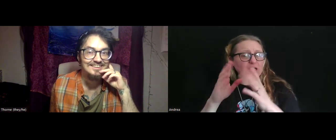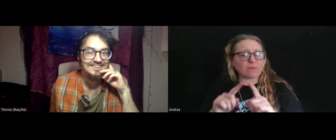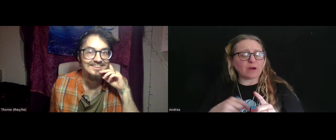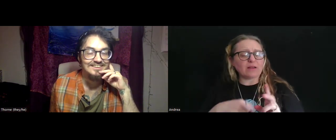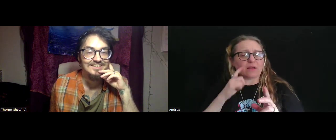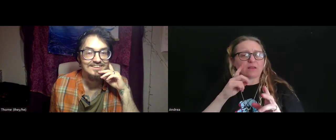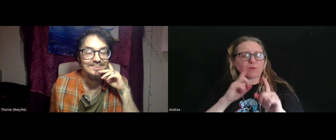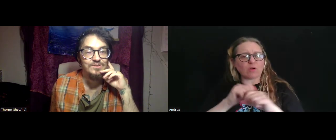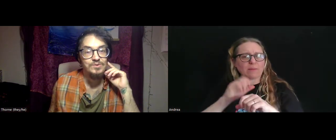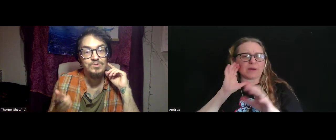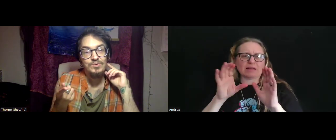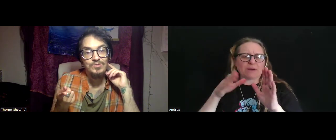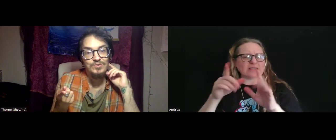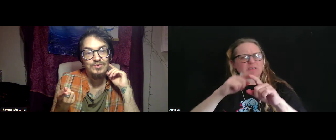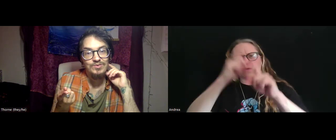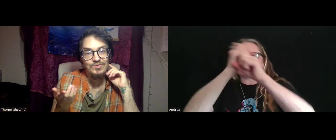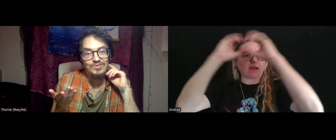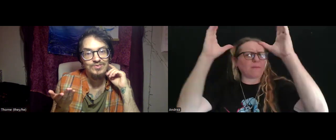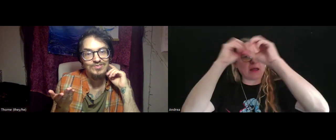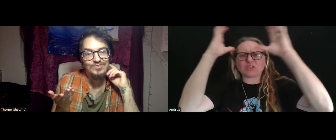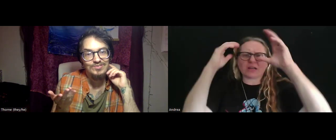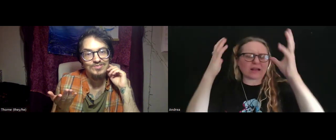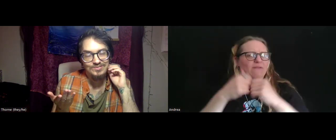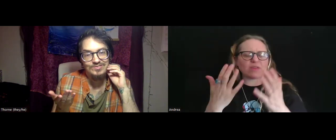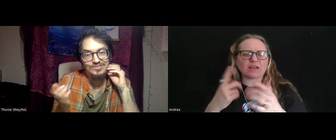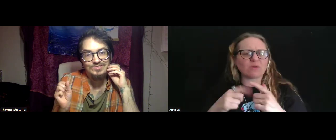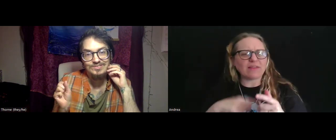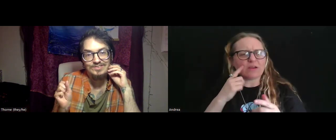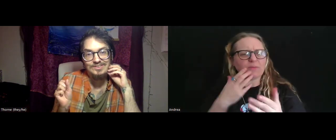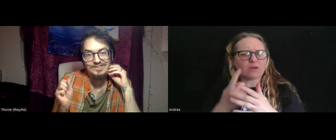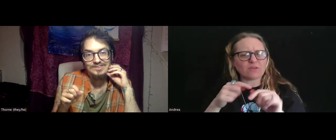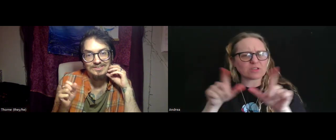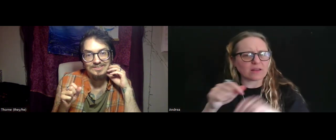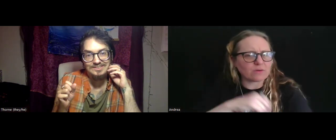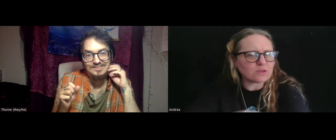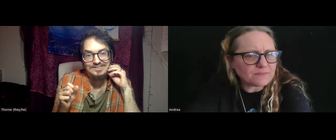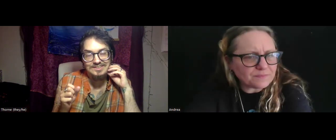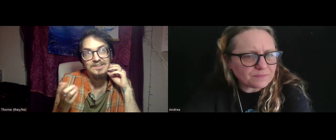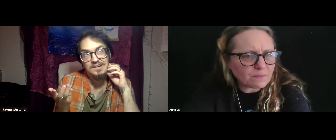fashion, but the Mercury in Pisces is always like imagining everything. So I think it'd be good for sign language.